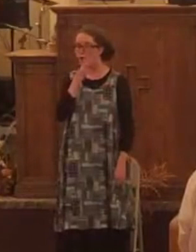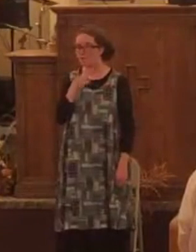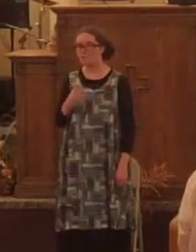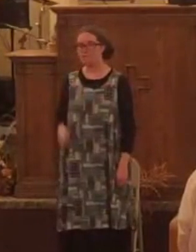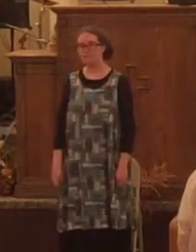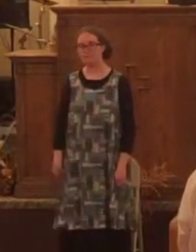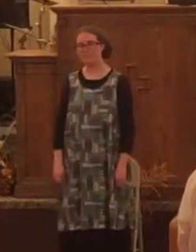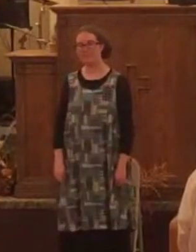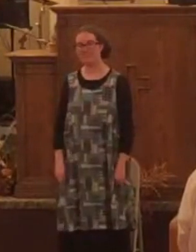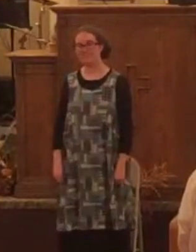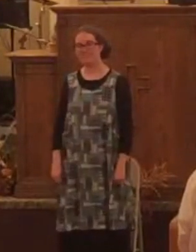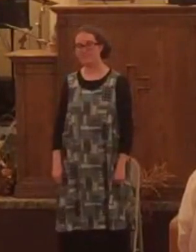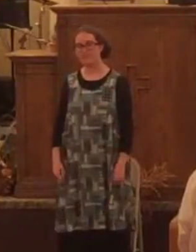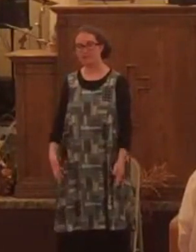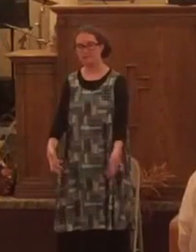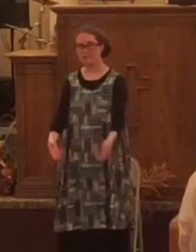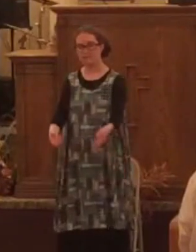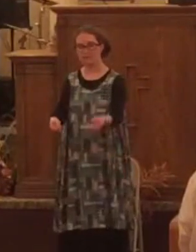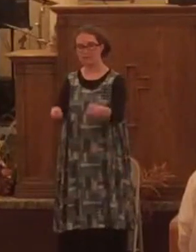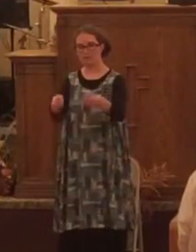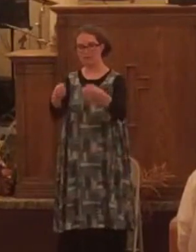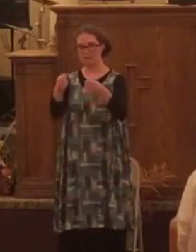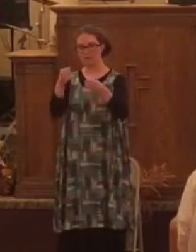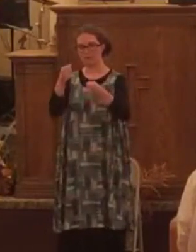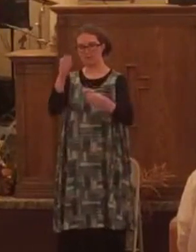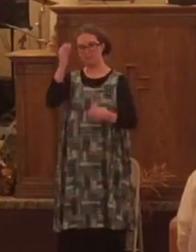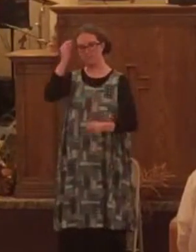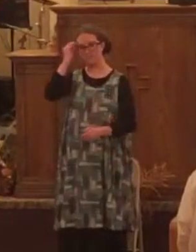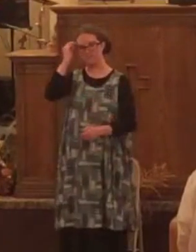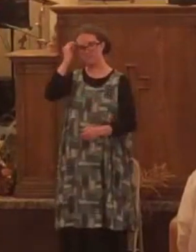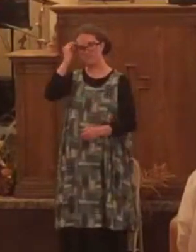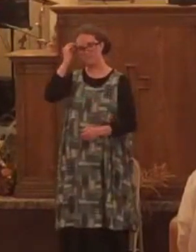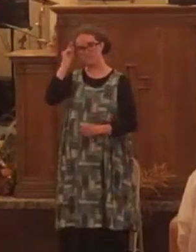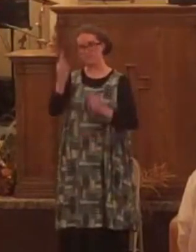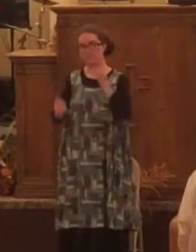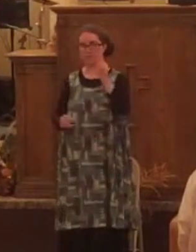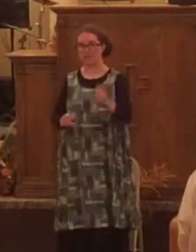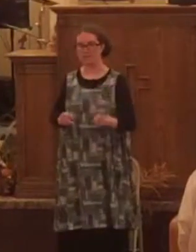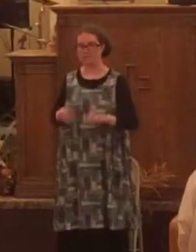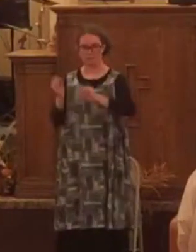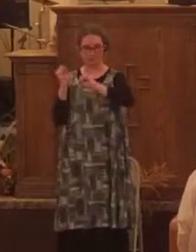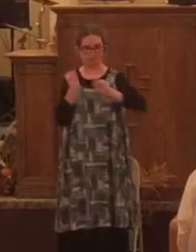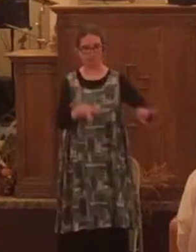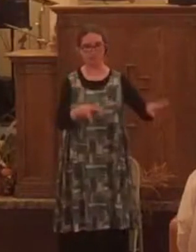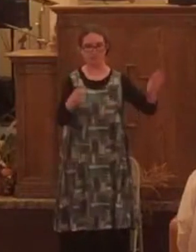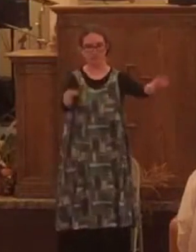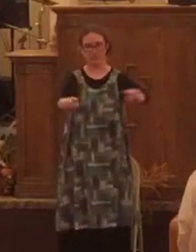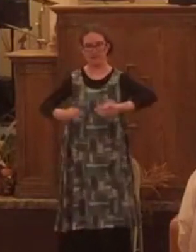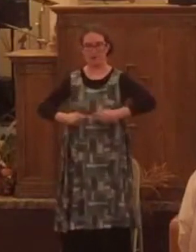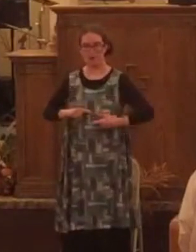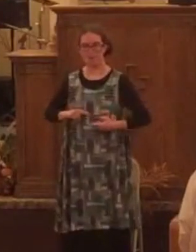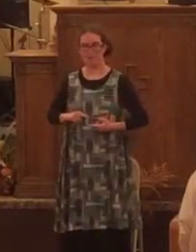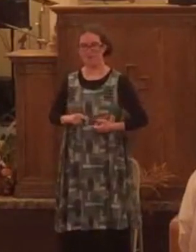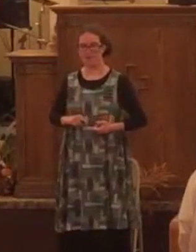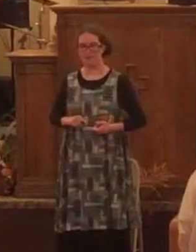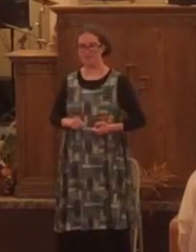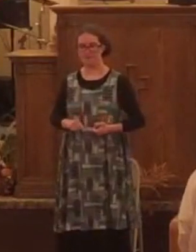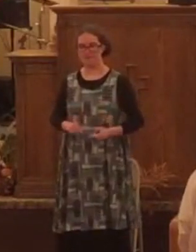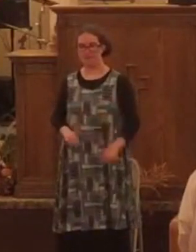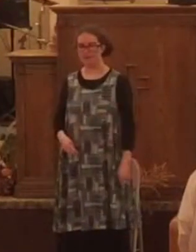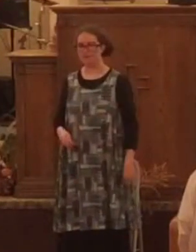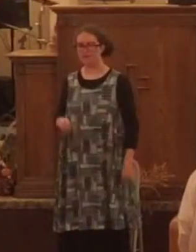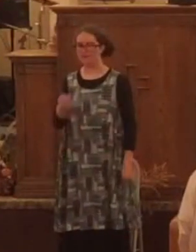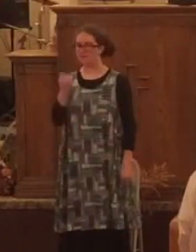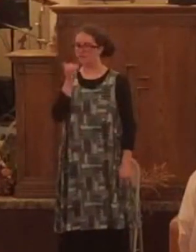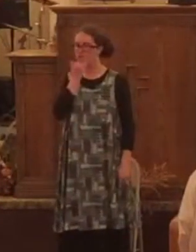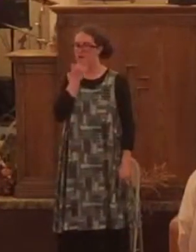I can just pull up in the memory banks of my mind. Right. Amen. The people that rejected me, the people that hurt me, the people, right, that disappointed me,